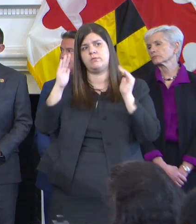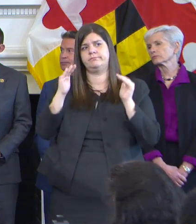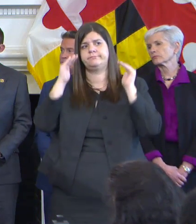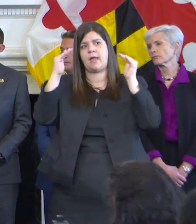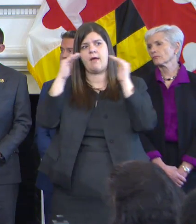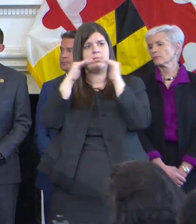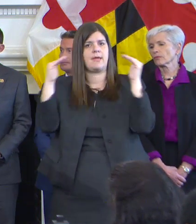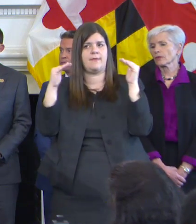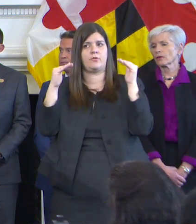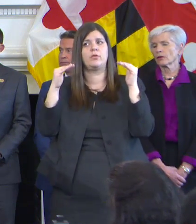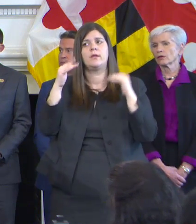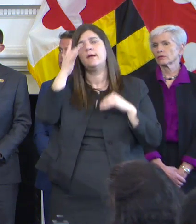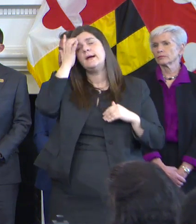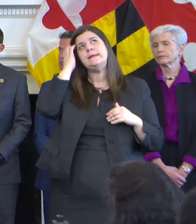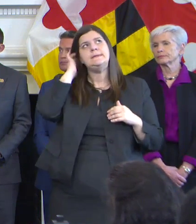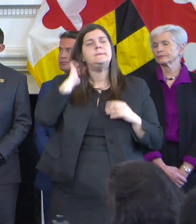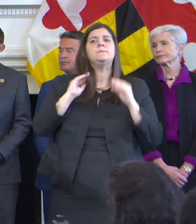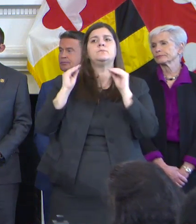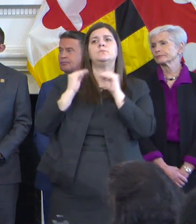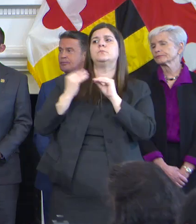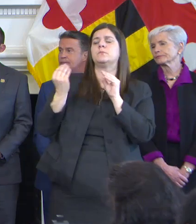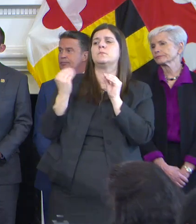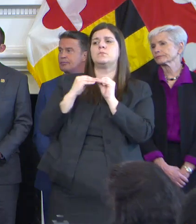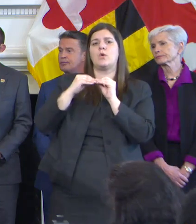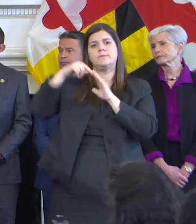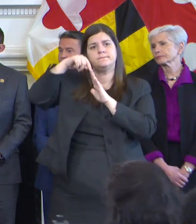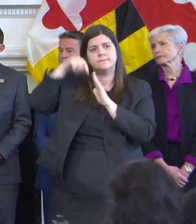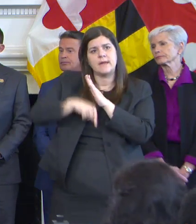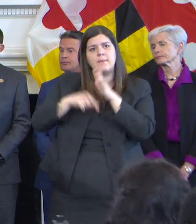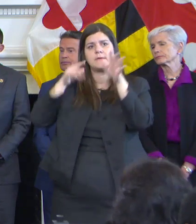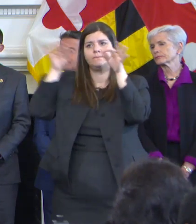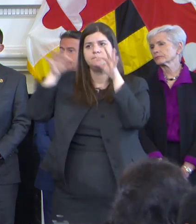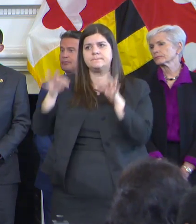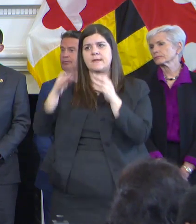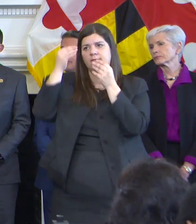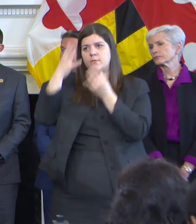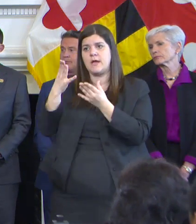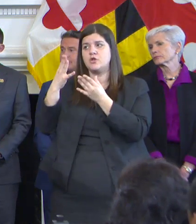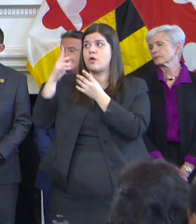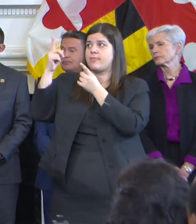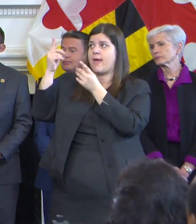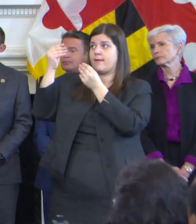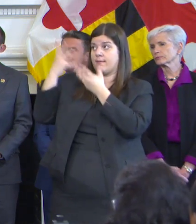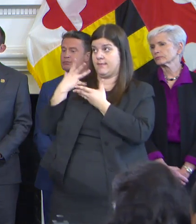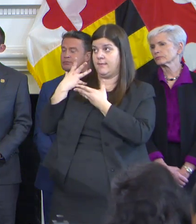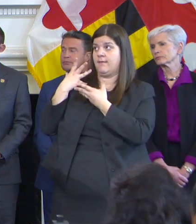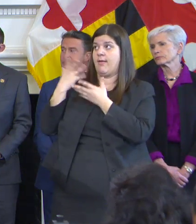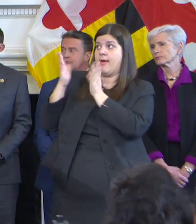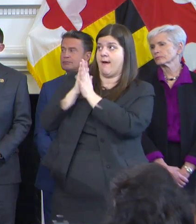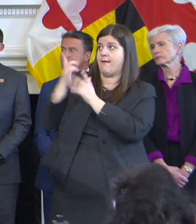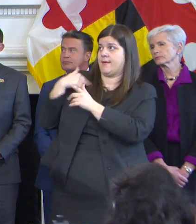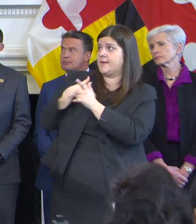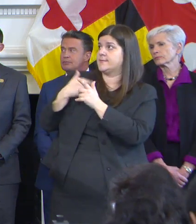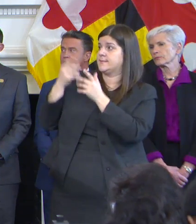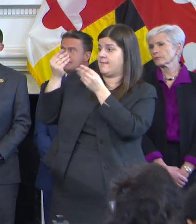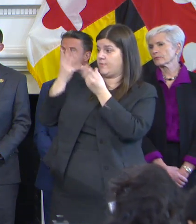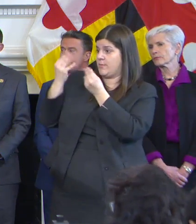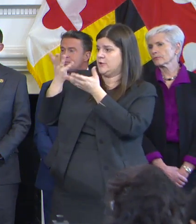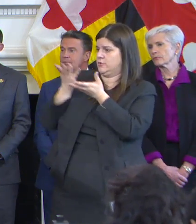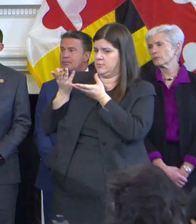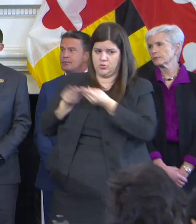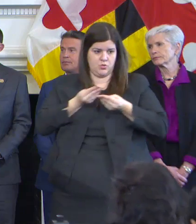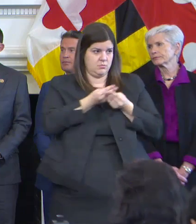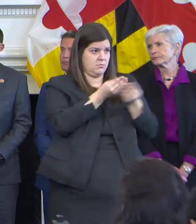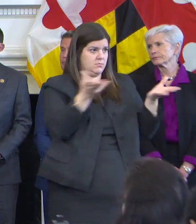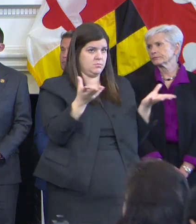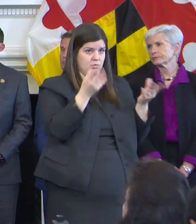level. They asked us to share some of this information that I shared with you today about the fact that things will